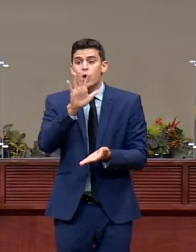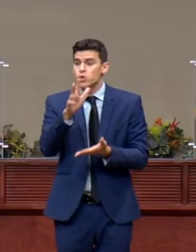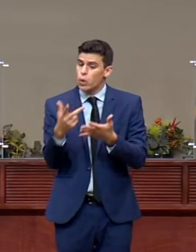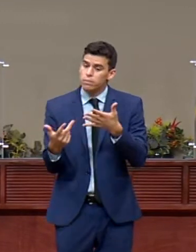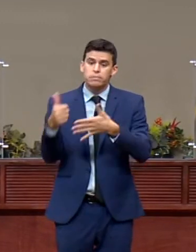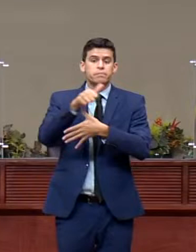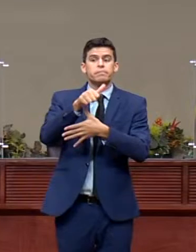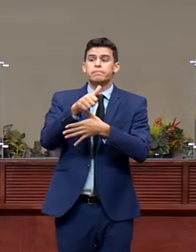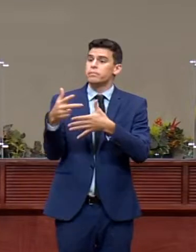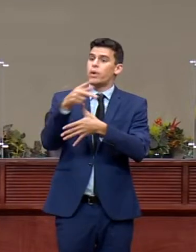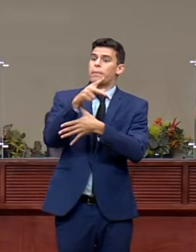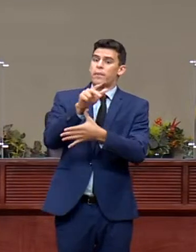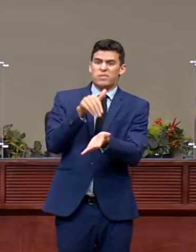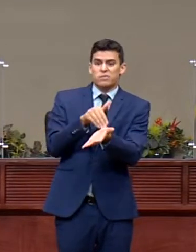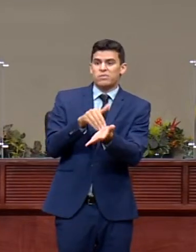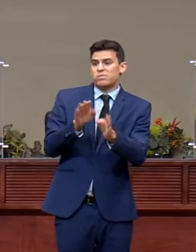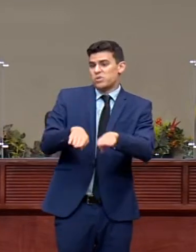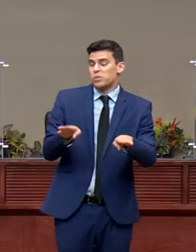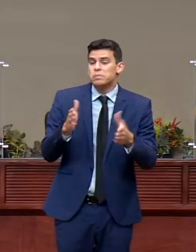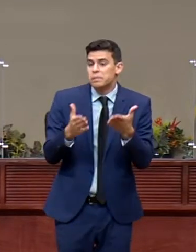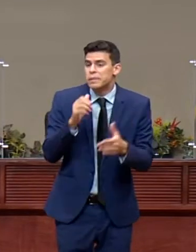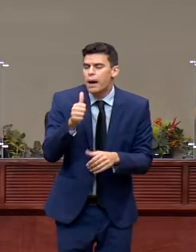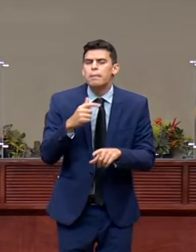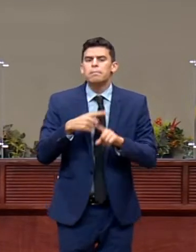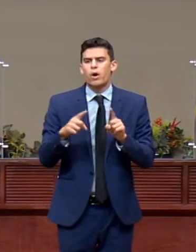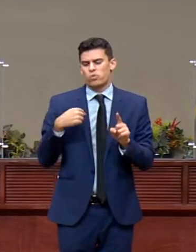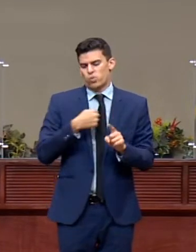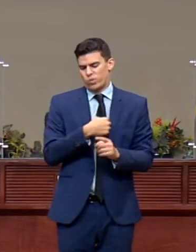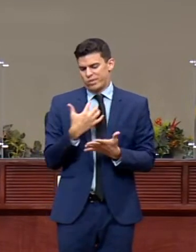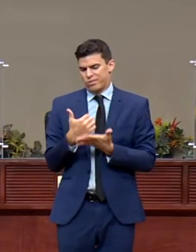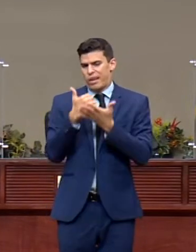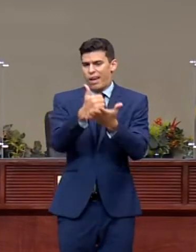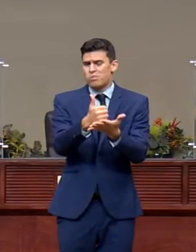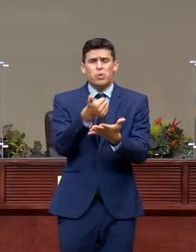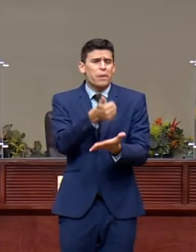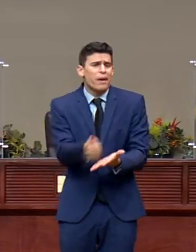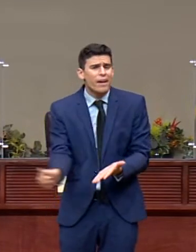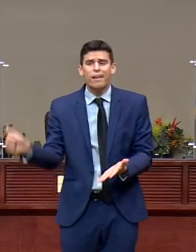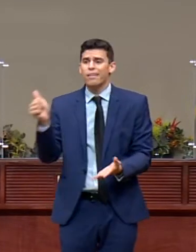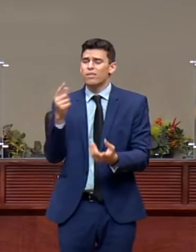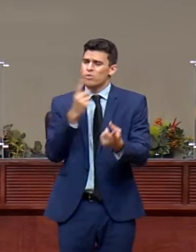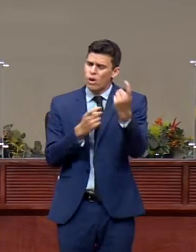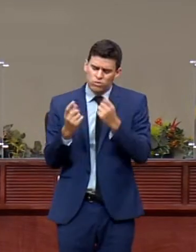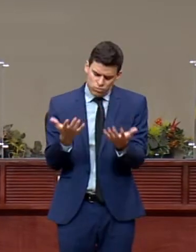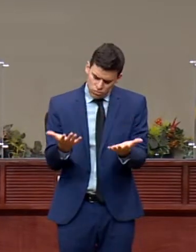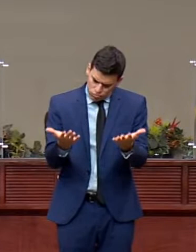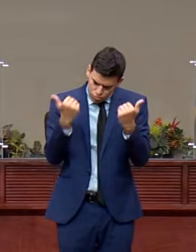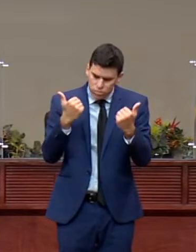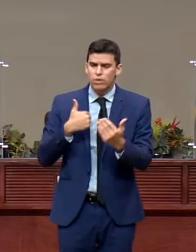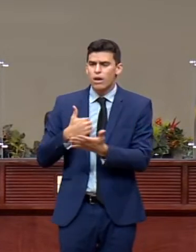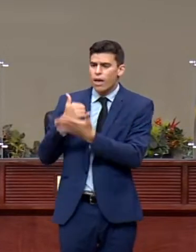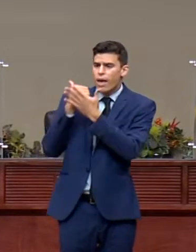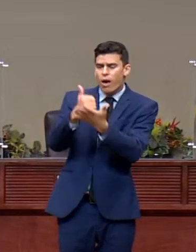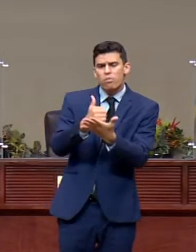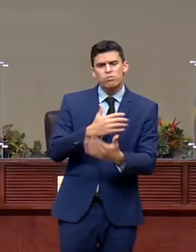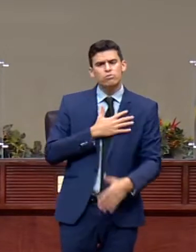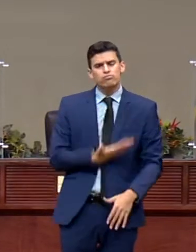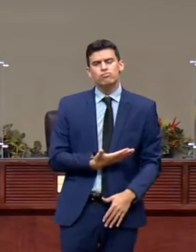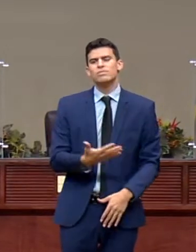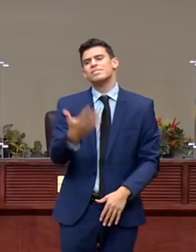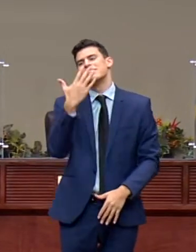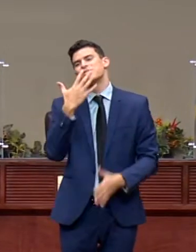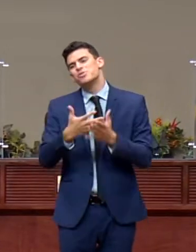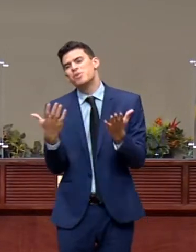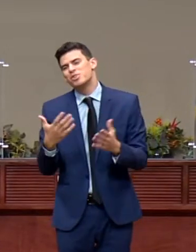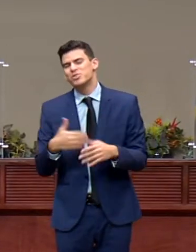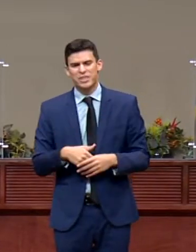your child vaccinated, that's what we're here to do, to help. So any questions you may have, we'd be happy to help you with those. Thank you so much.